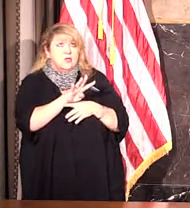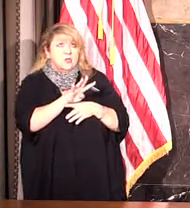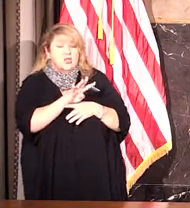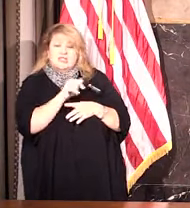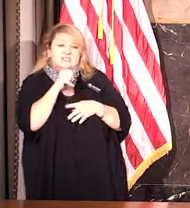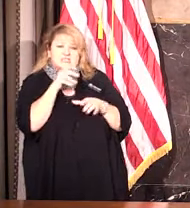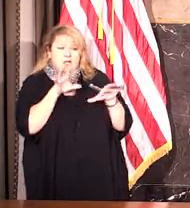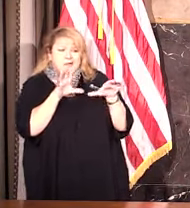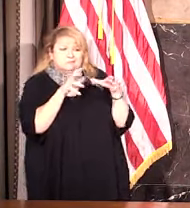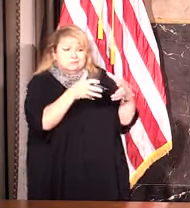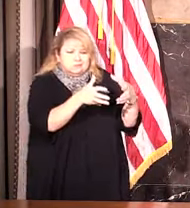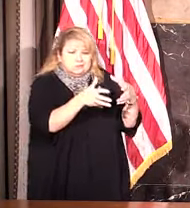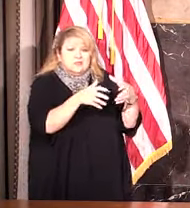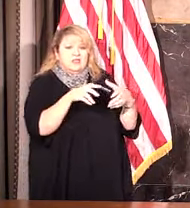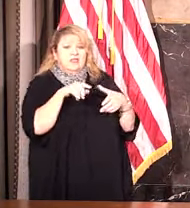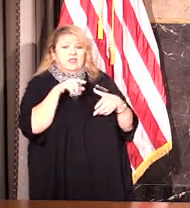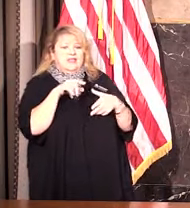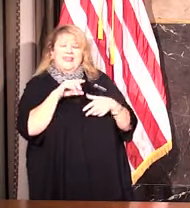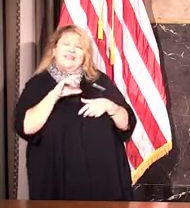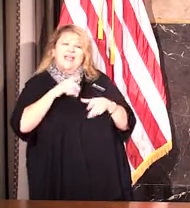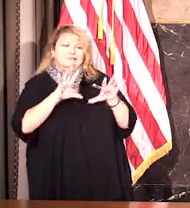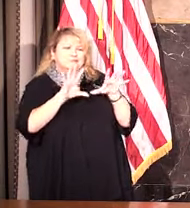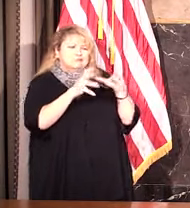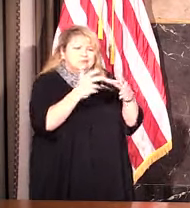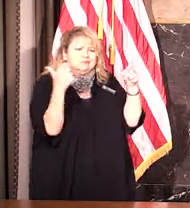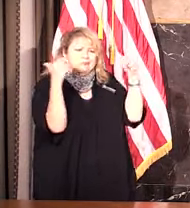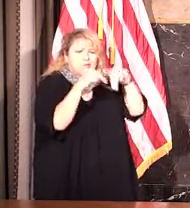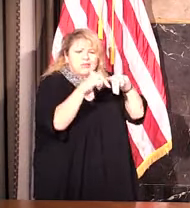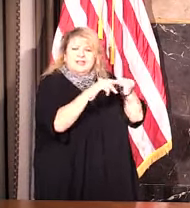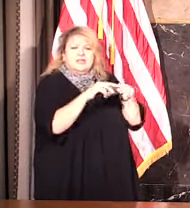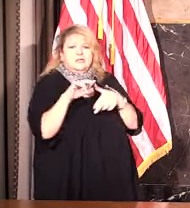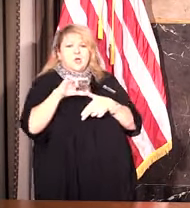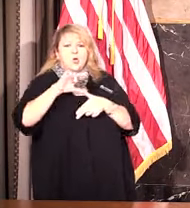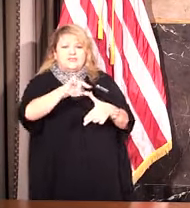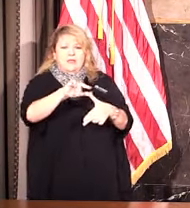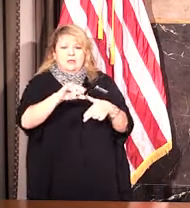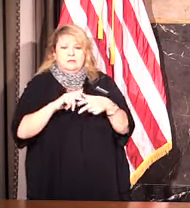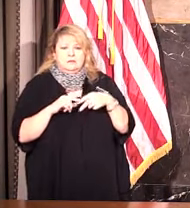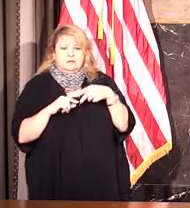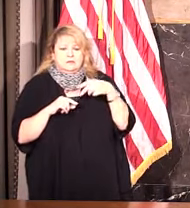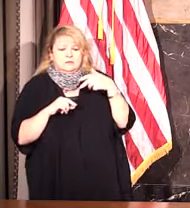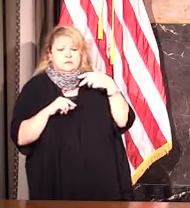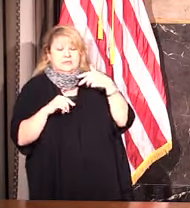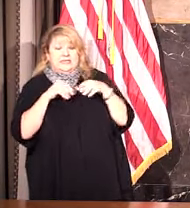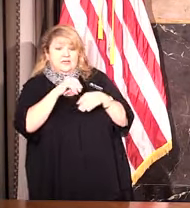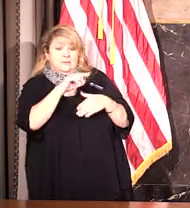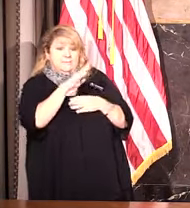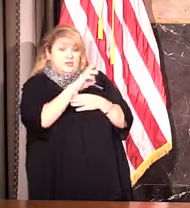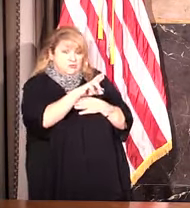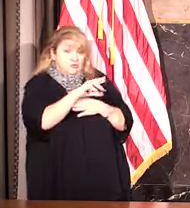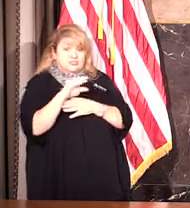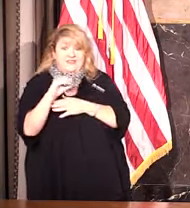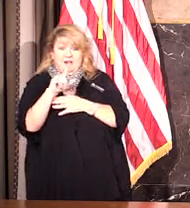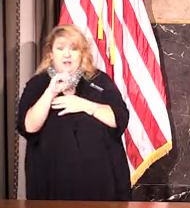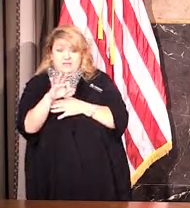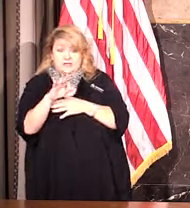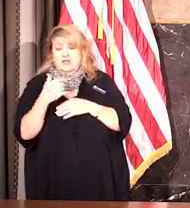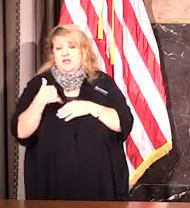non-congregant shelters, hotels, 2 of which are in New Orleans, 1 is in Baton Rouge, and 1 is in Lafayette. We also have